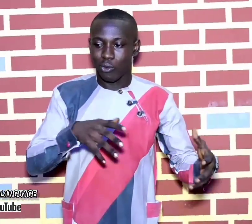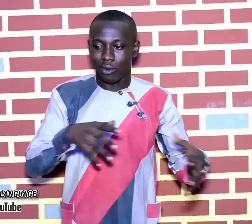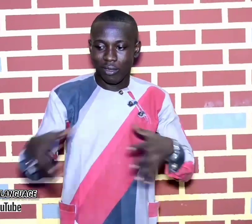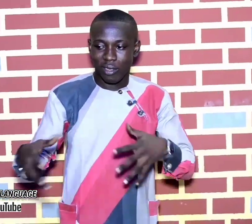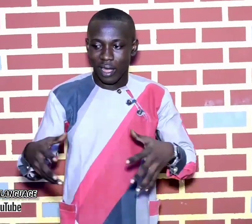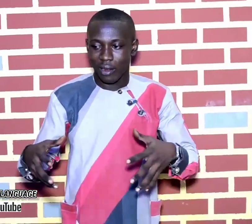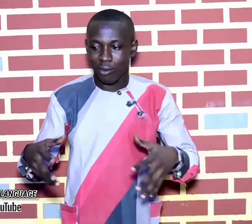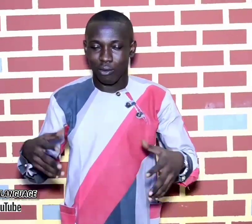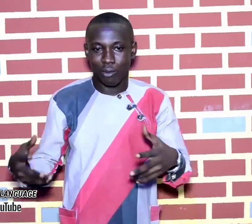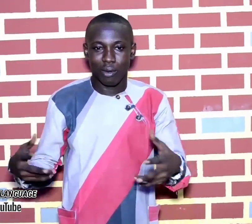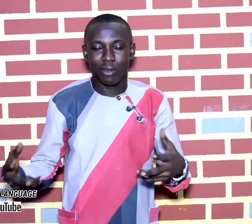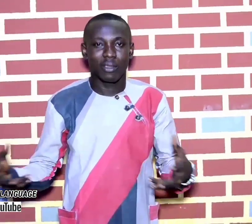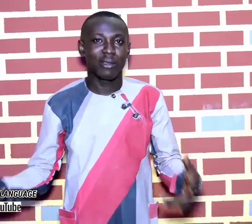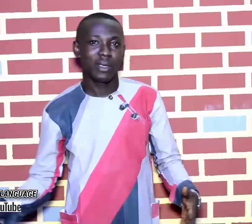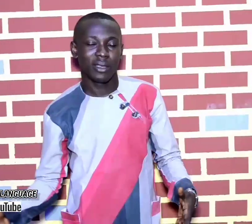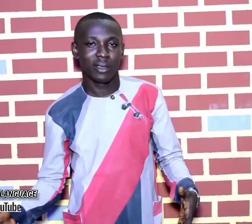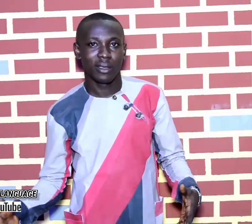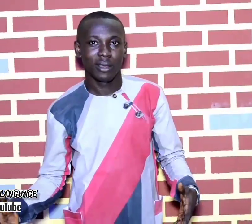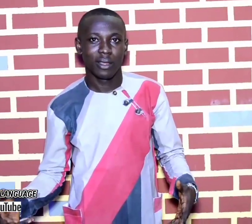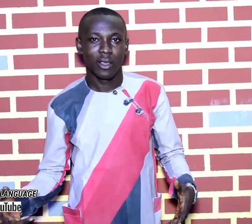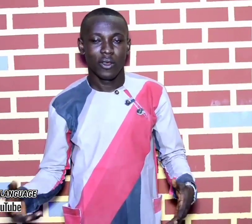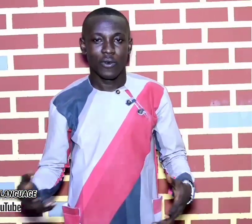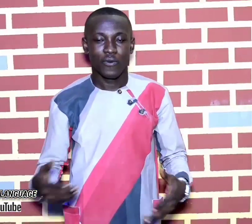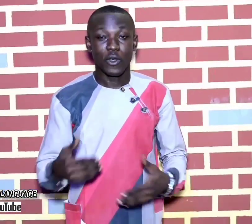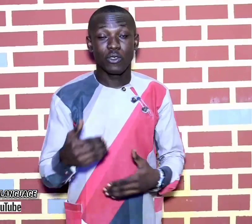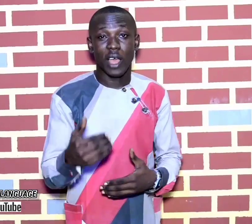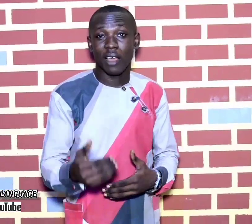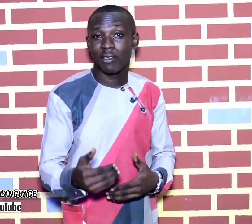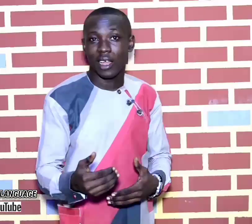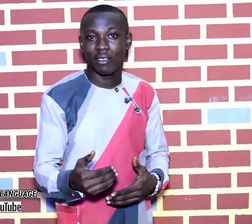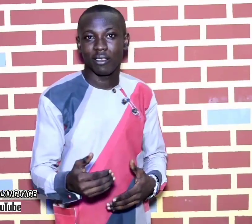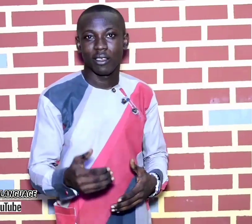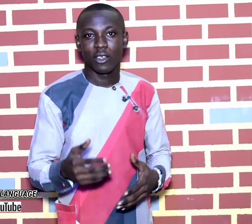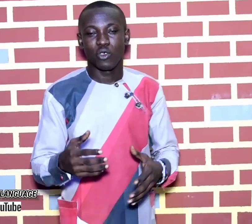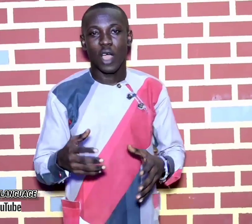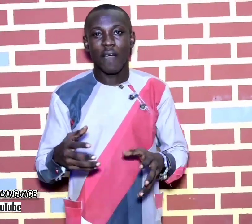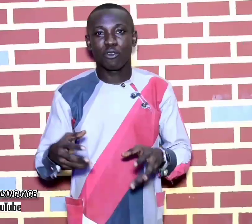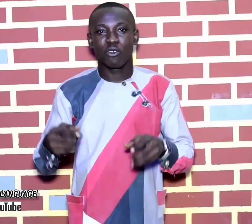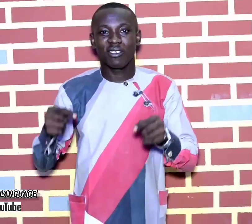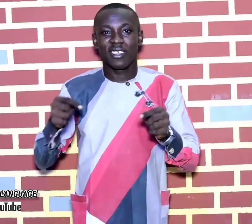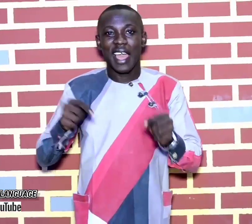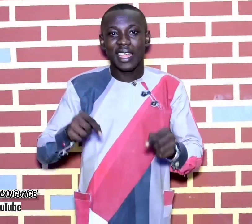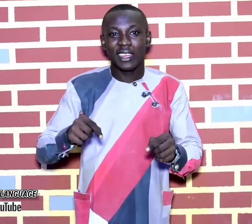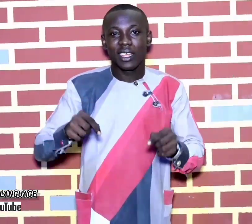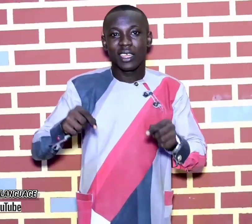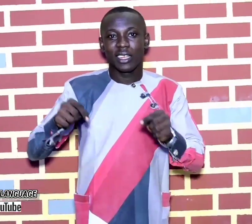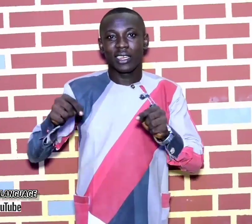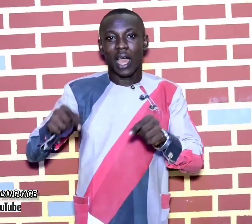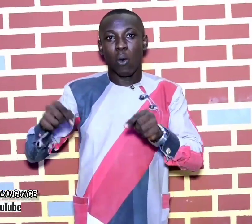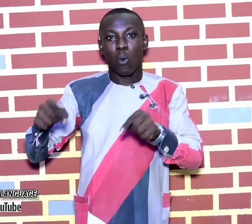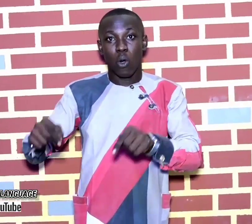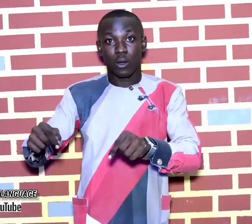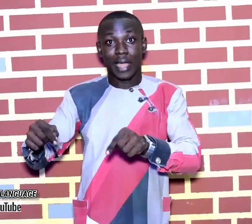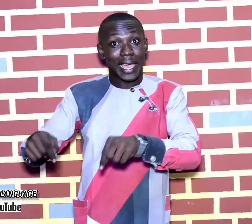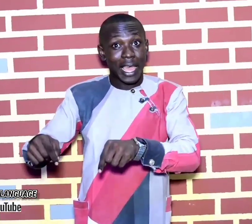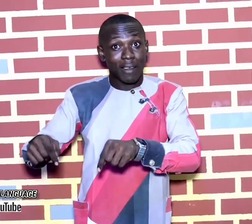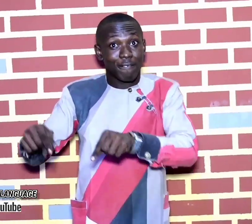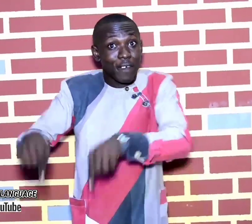This sign, what does it mean? For you to ask that, you have to sign that word again